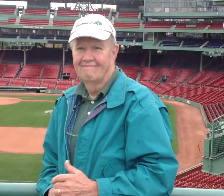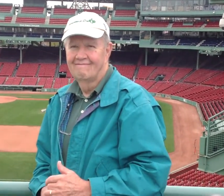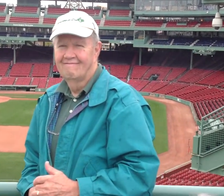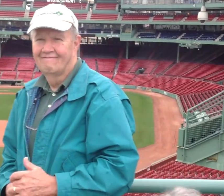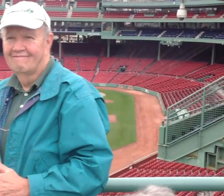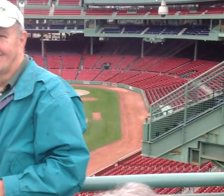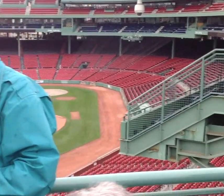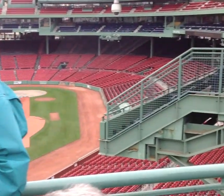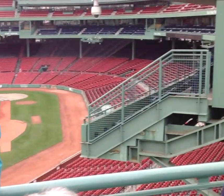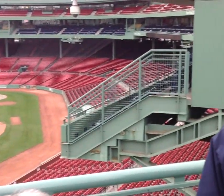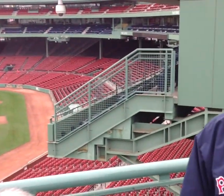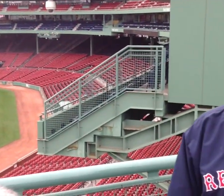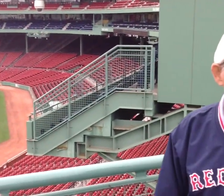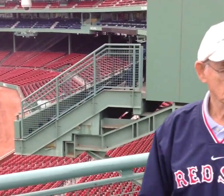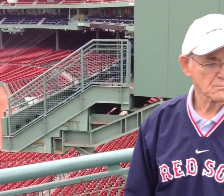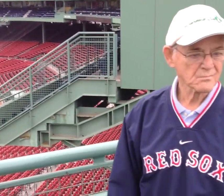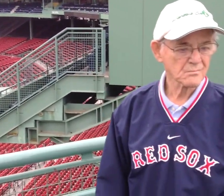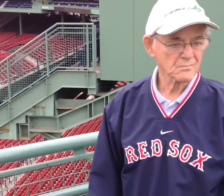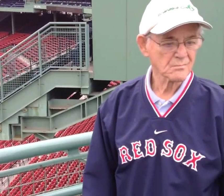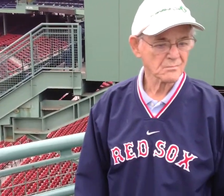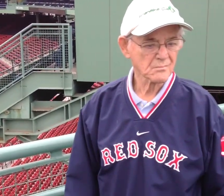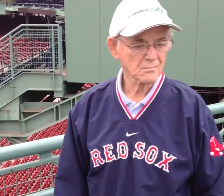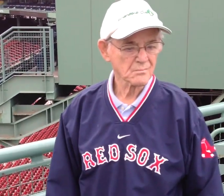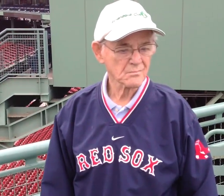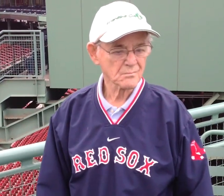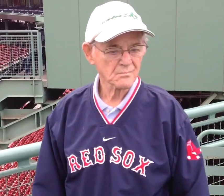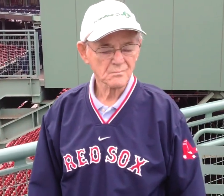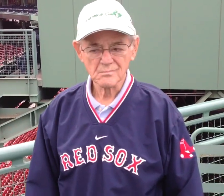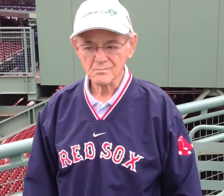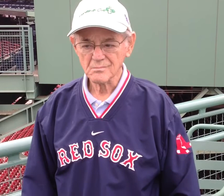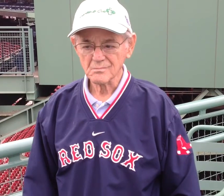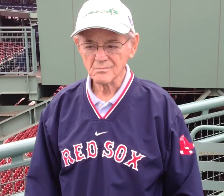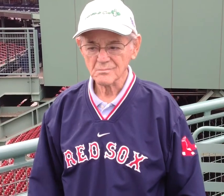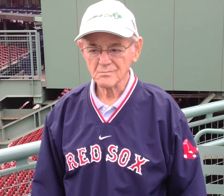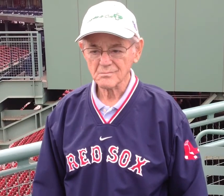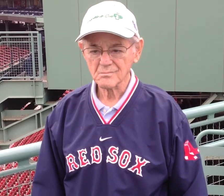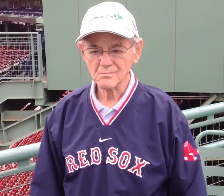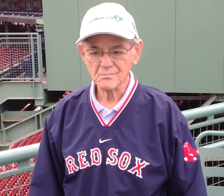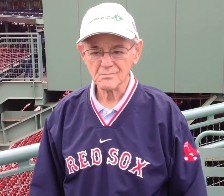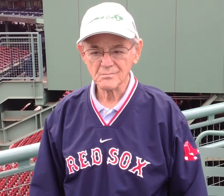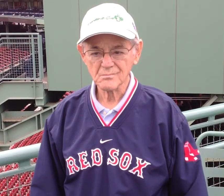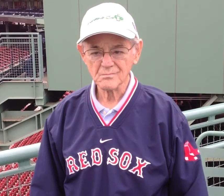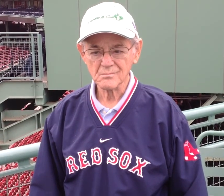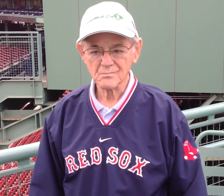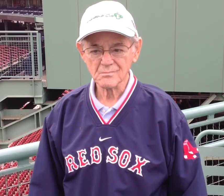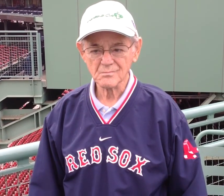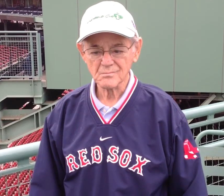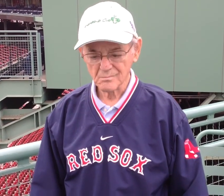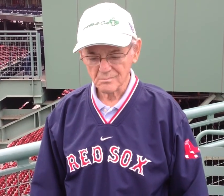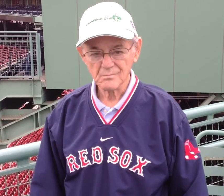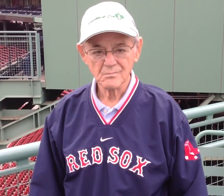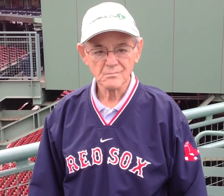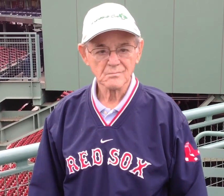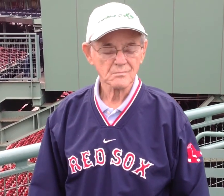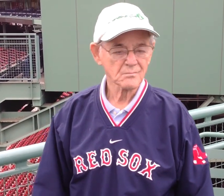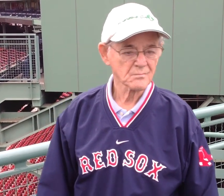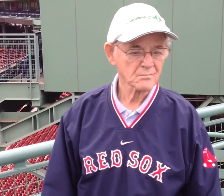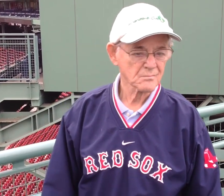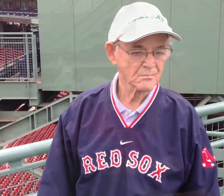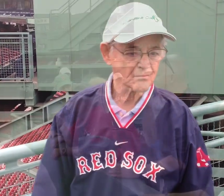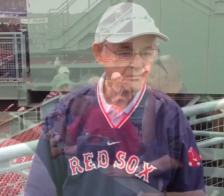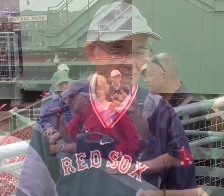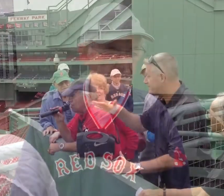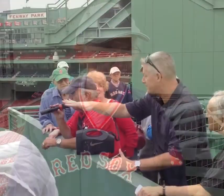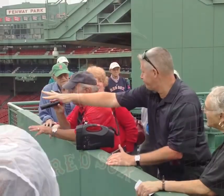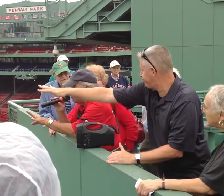$35. So if you want to sit up here, you have to be very lucky, and you need $165. So